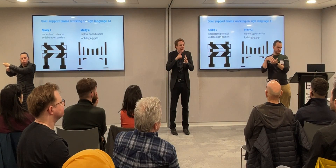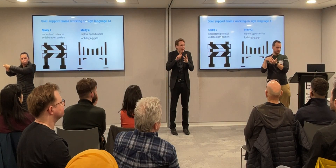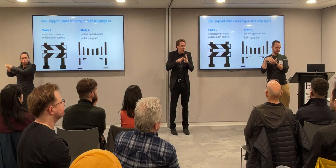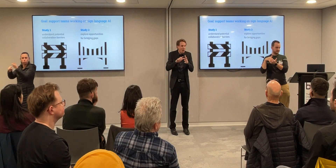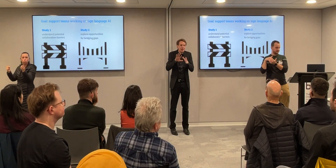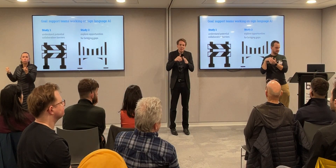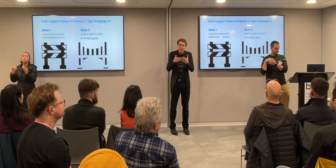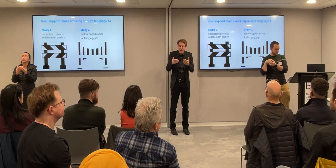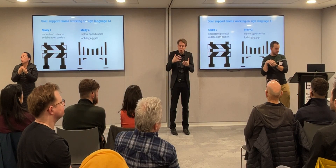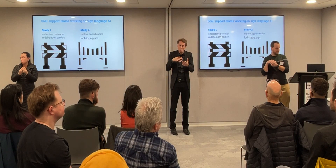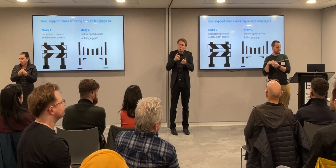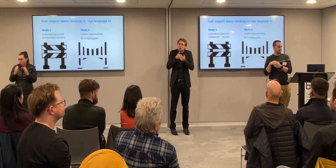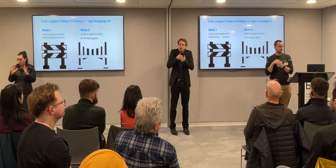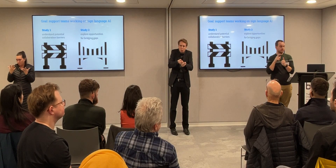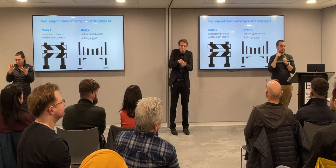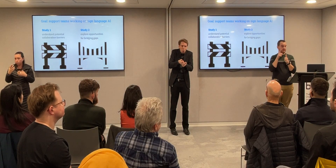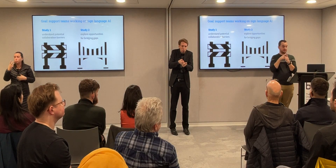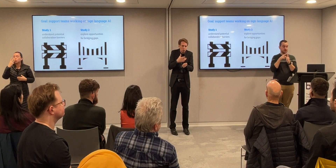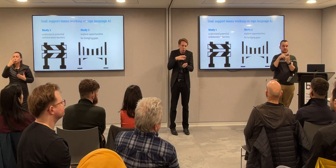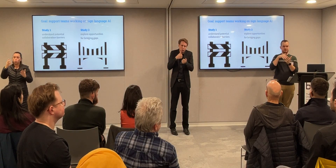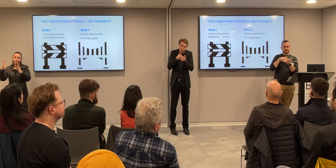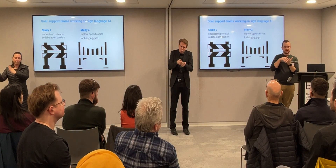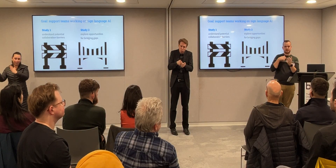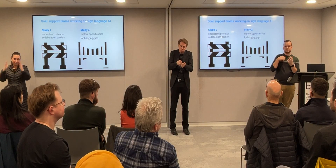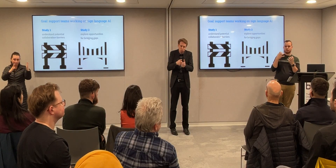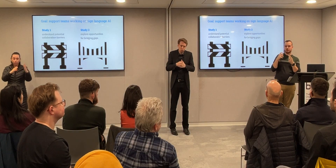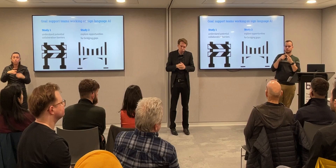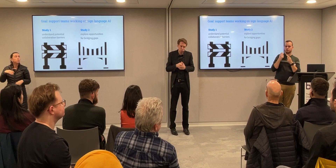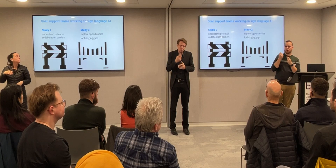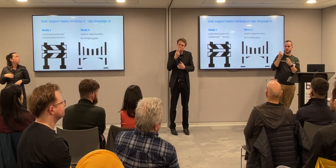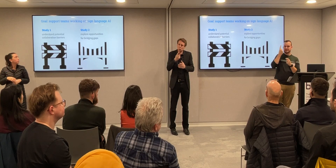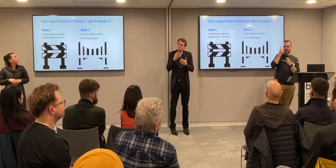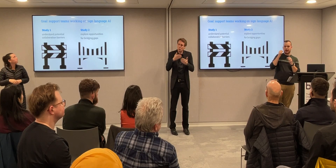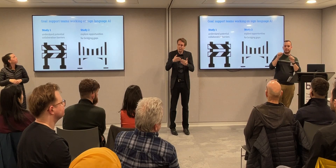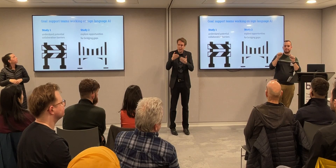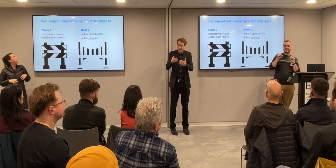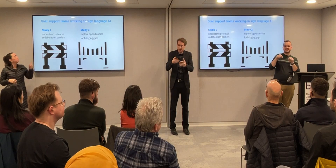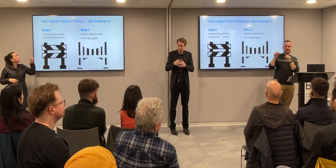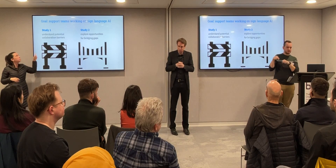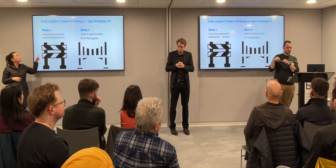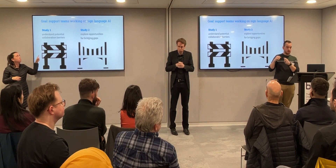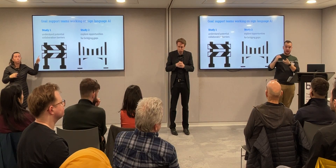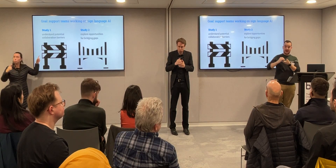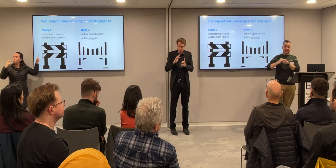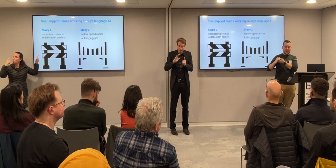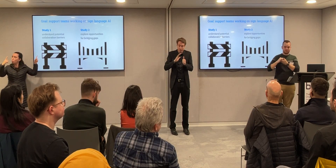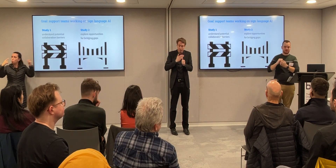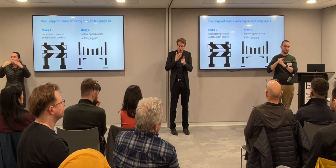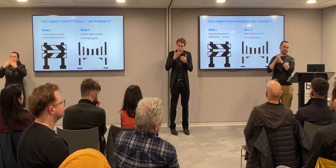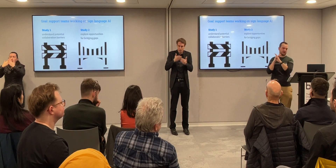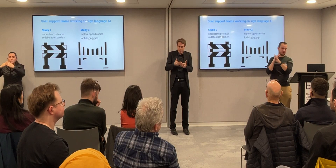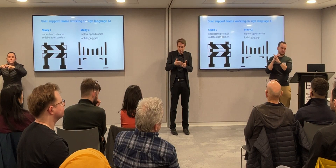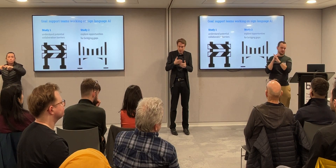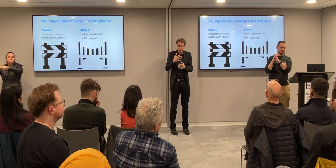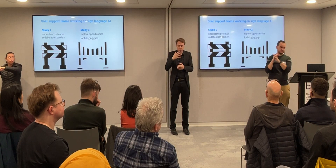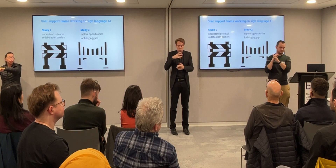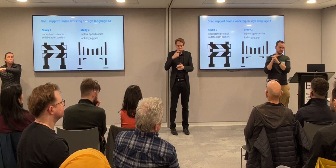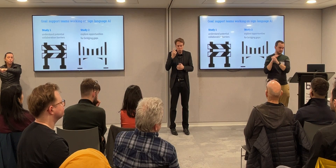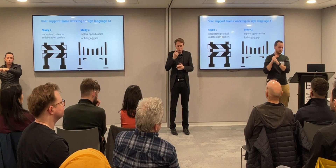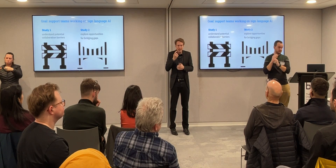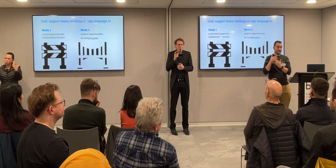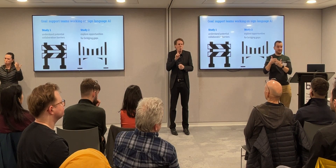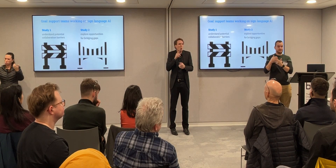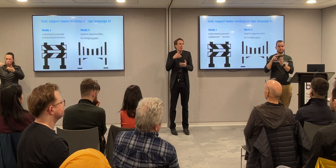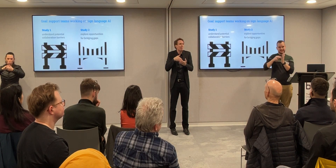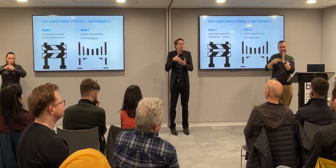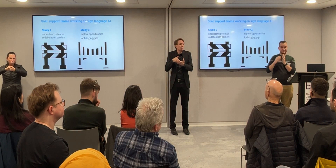in 2 different phases. There's 2 different studies. The first one, we really wanted to understand potential collaboration barriers